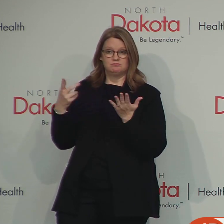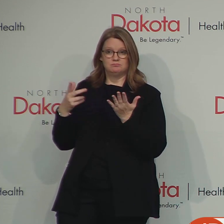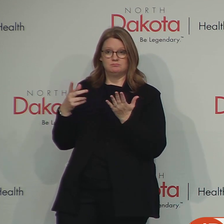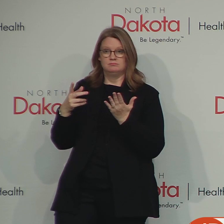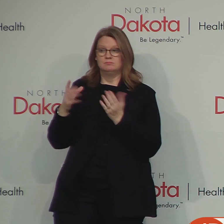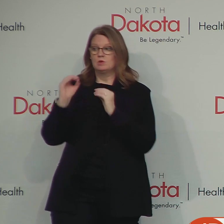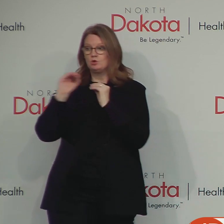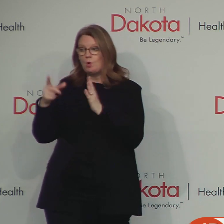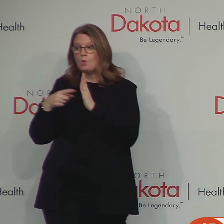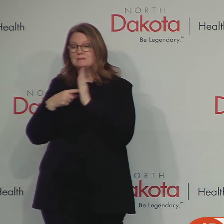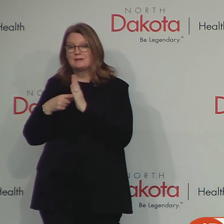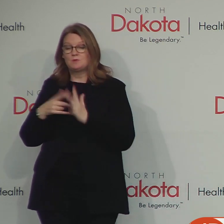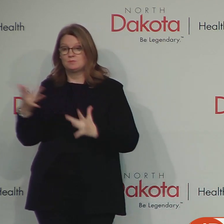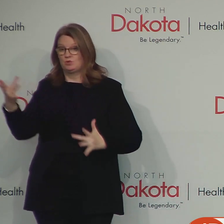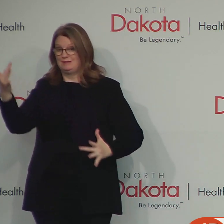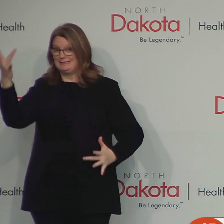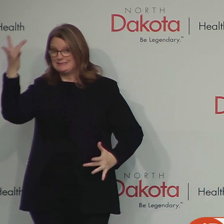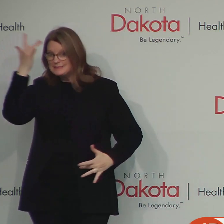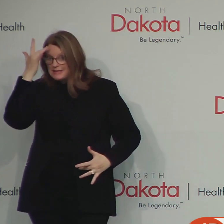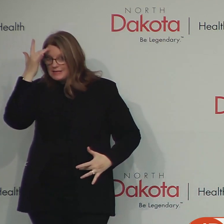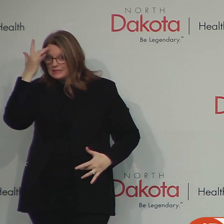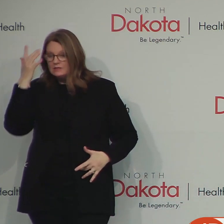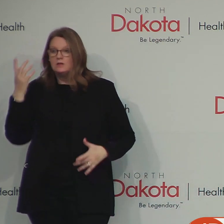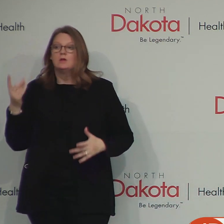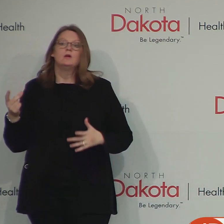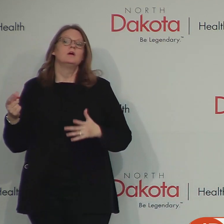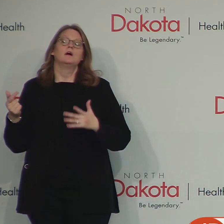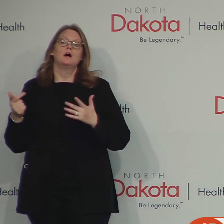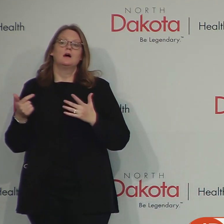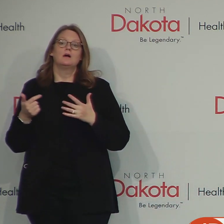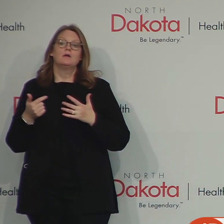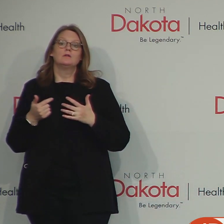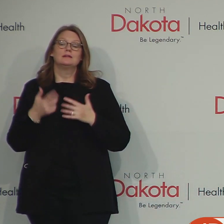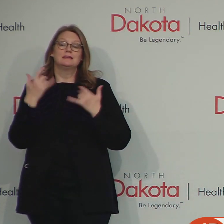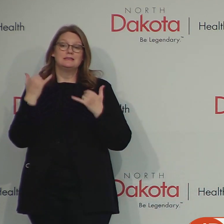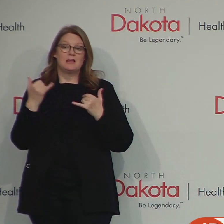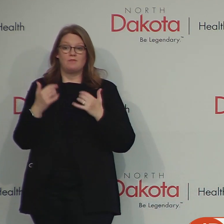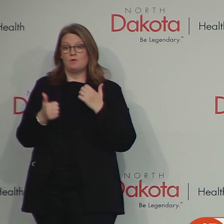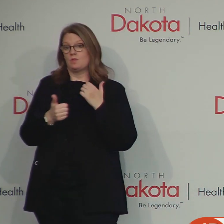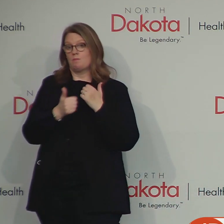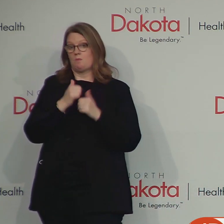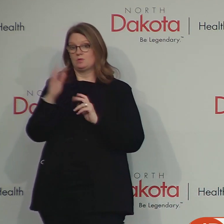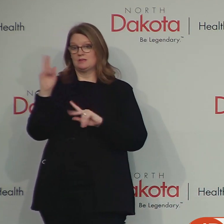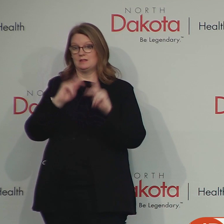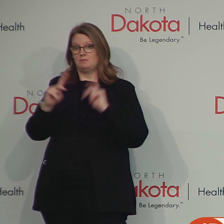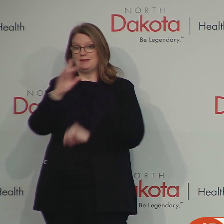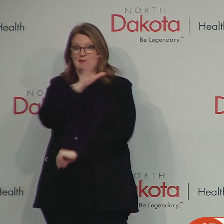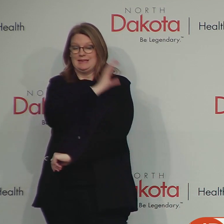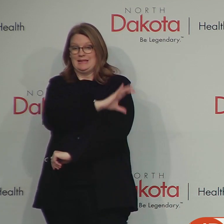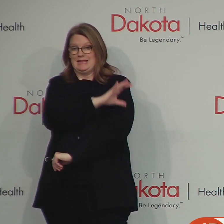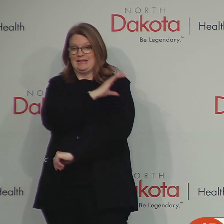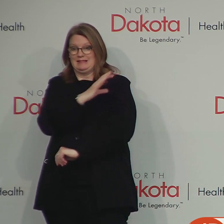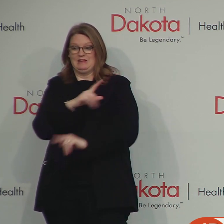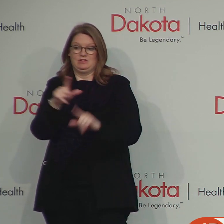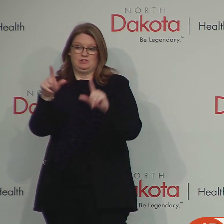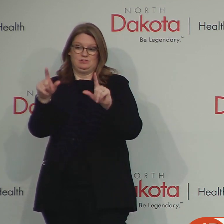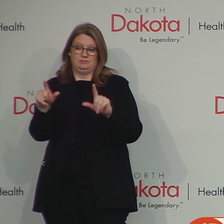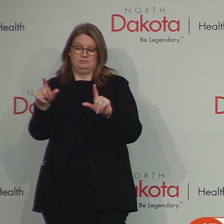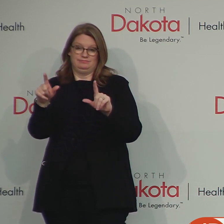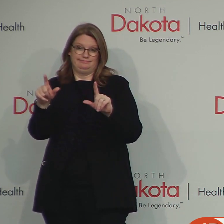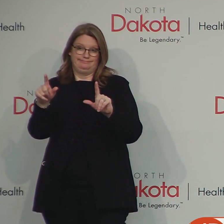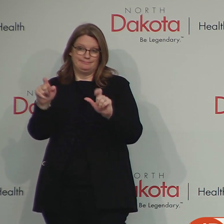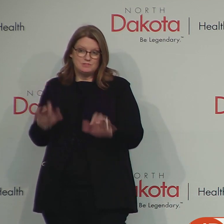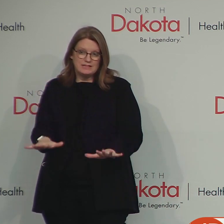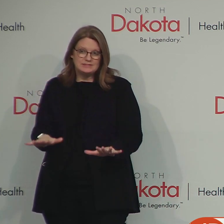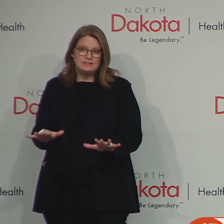actual symptoms or disease. For the vast majority of clinical trial participants, they weren't routinely tested. And so it's